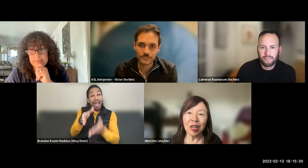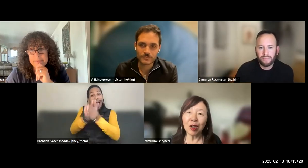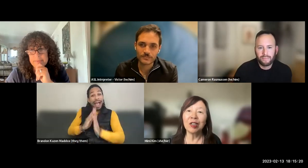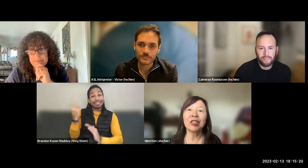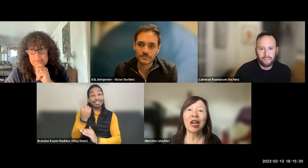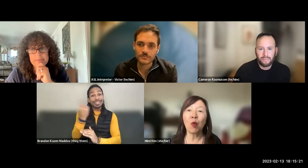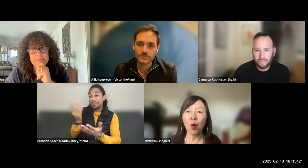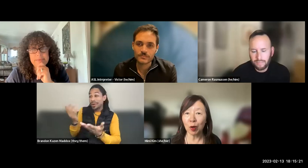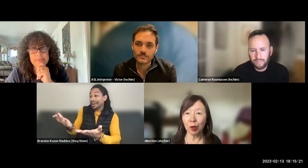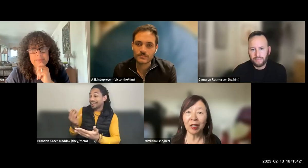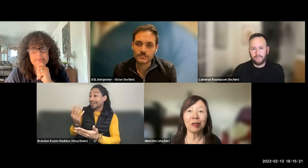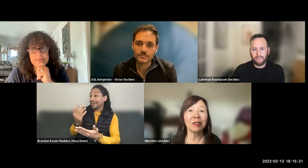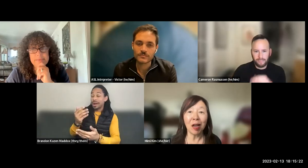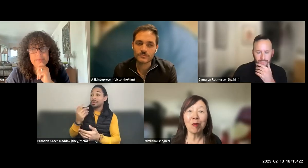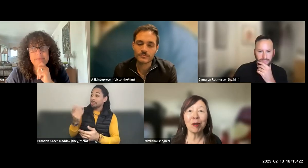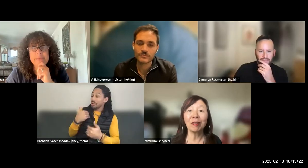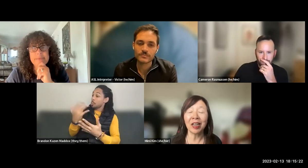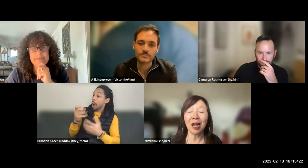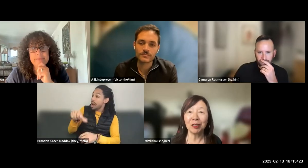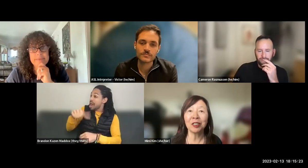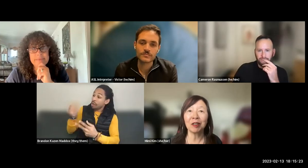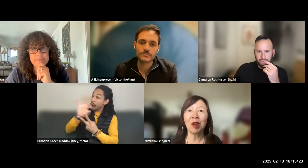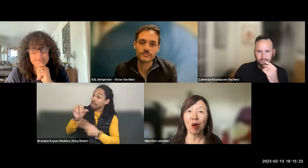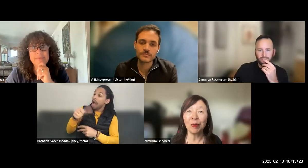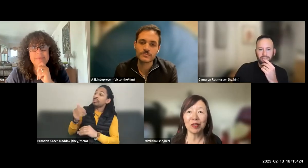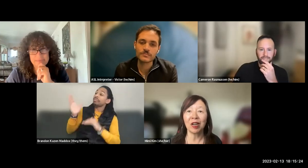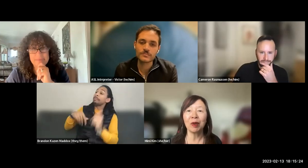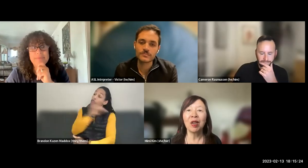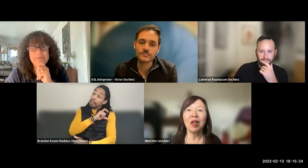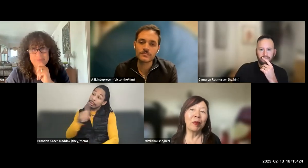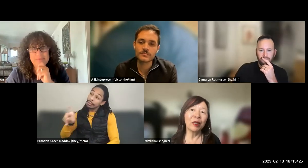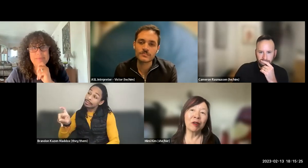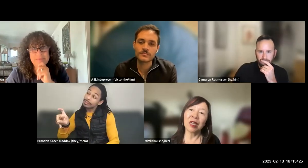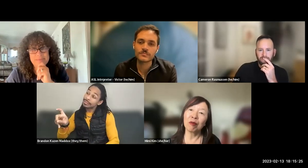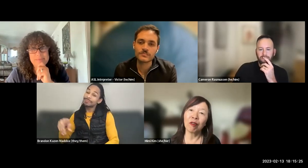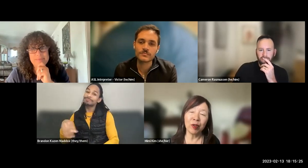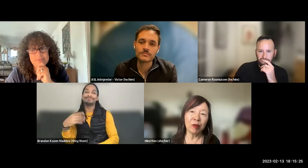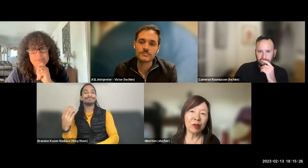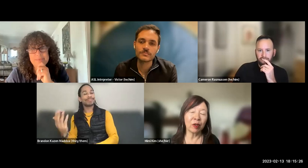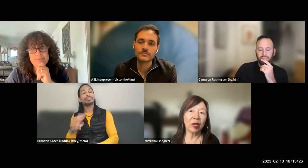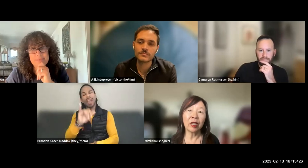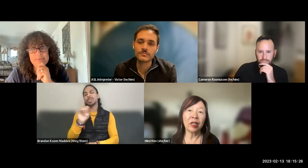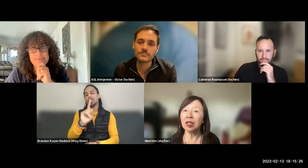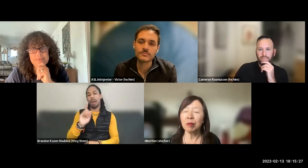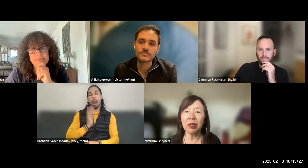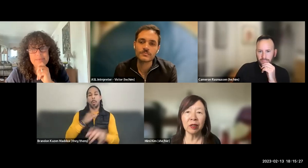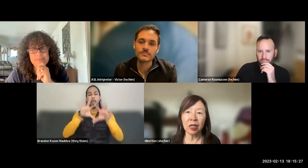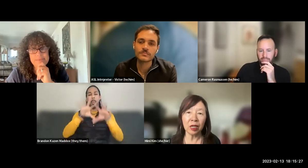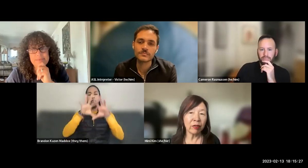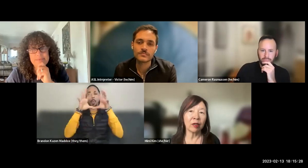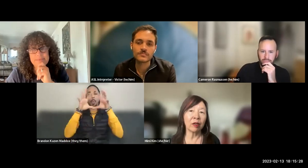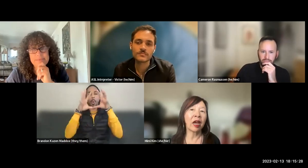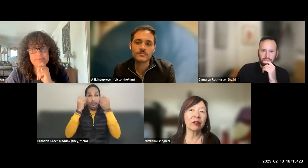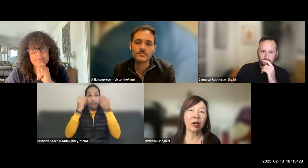an entire world that looks a lot more like abolition opens up. But there is that refusal and that